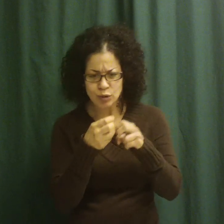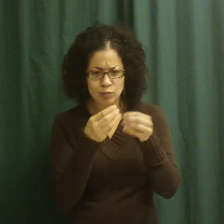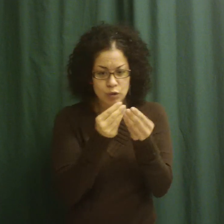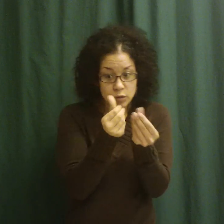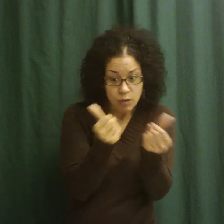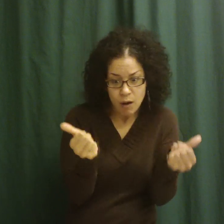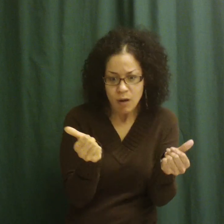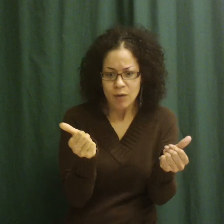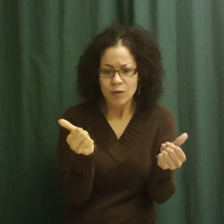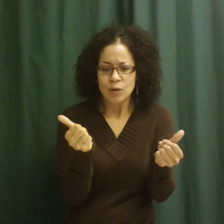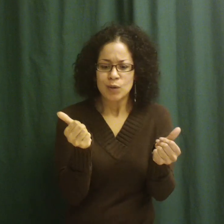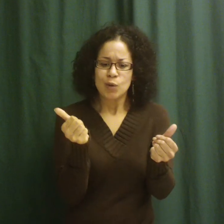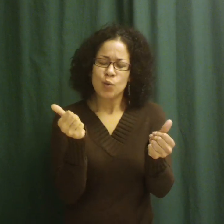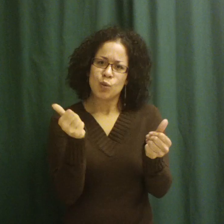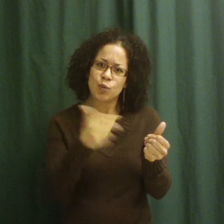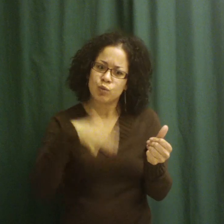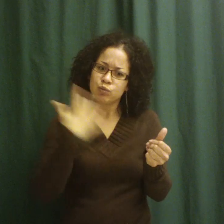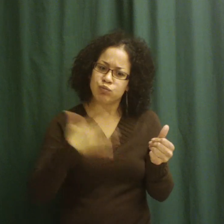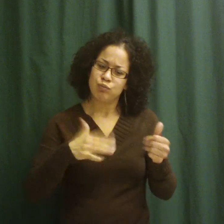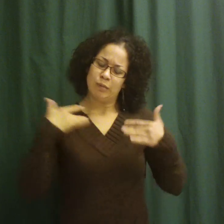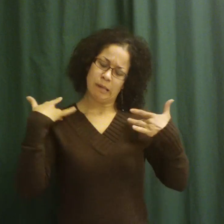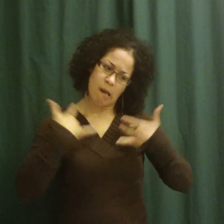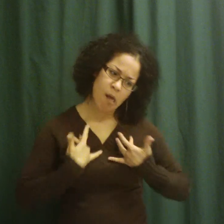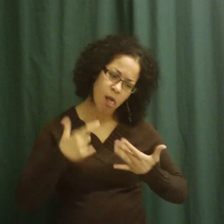require a lot of writing.